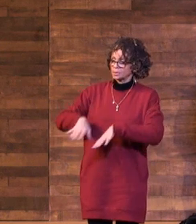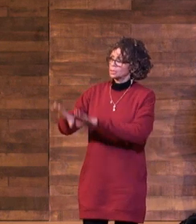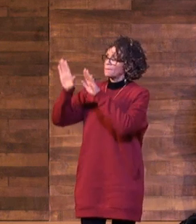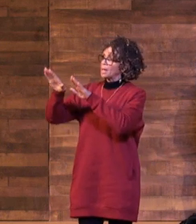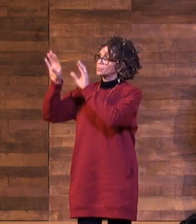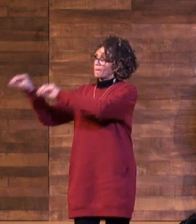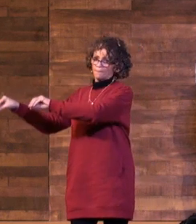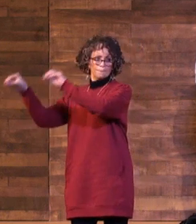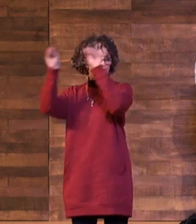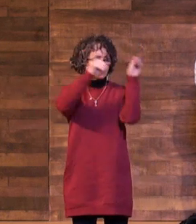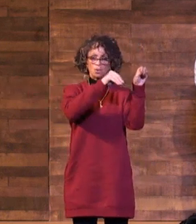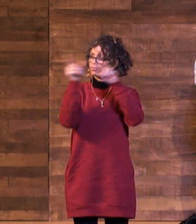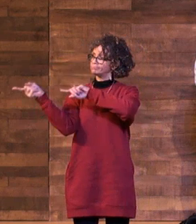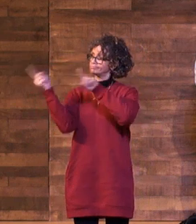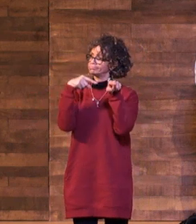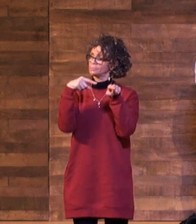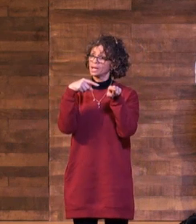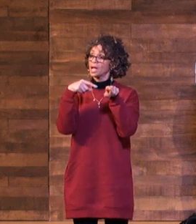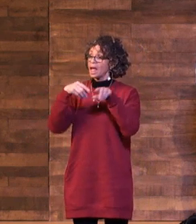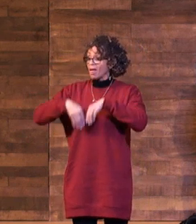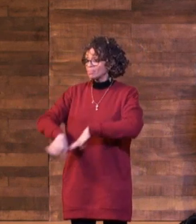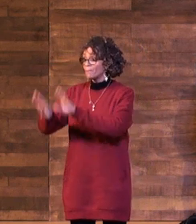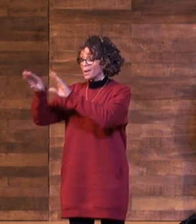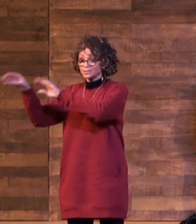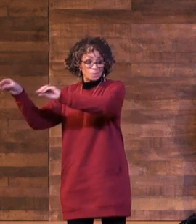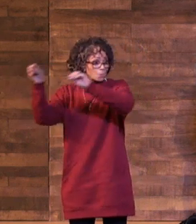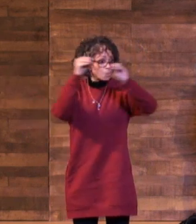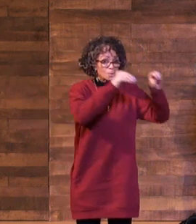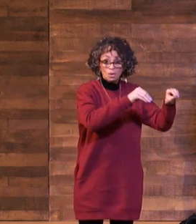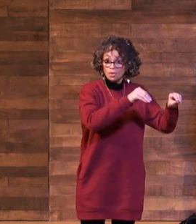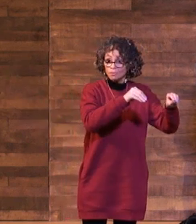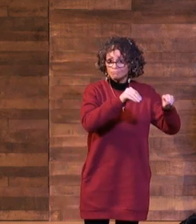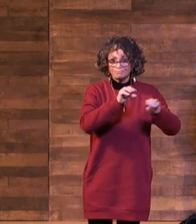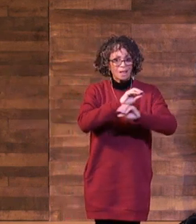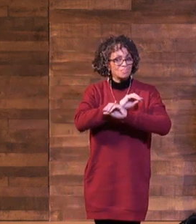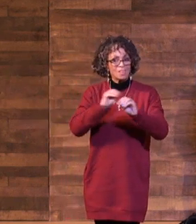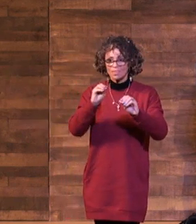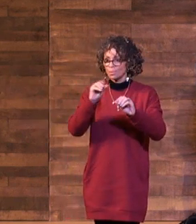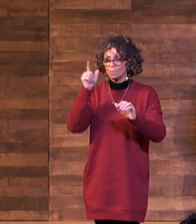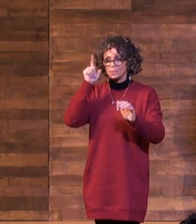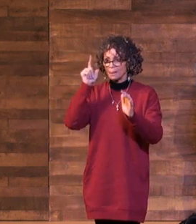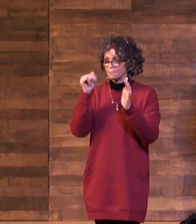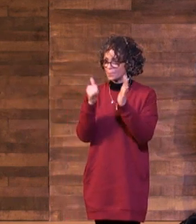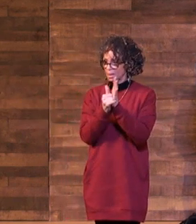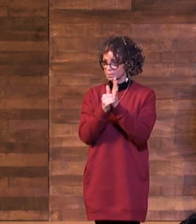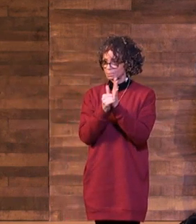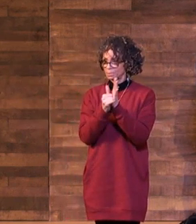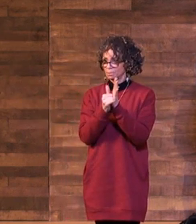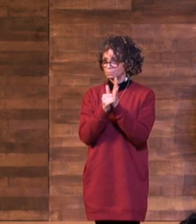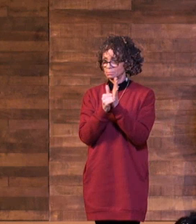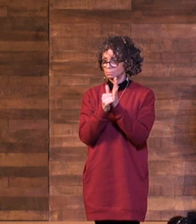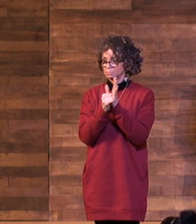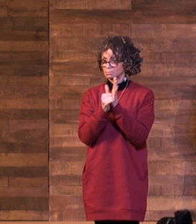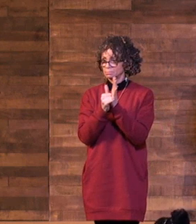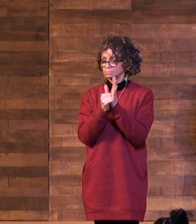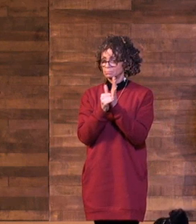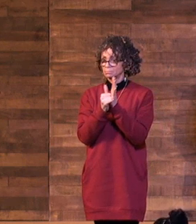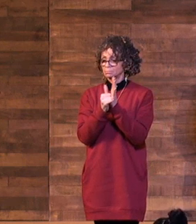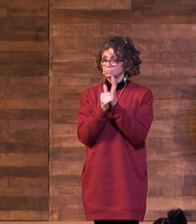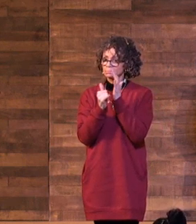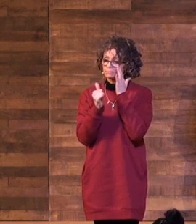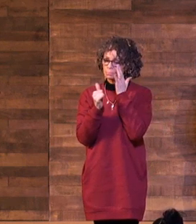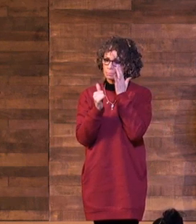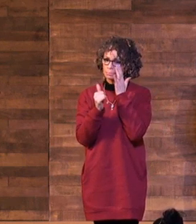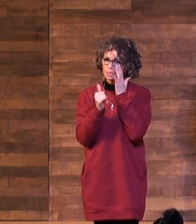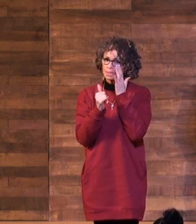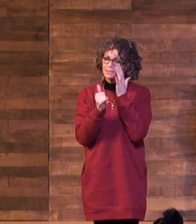to there, and it will move, and nothing will be impossible for you. To make this possible